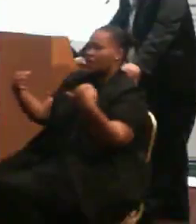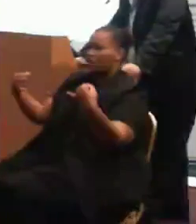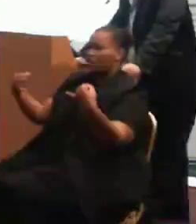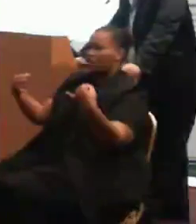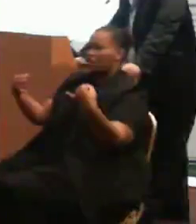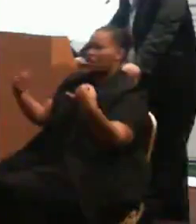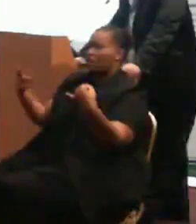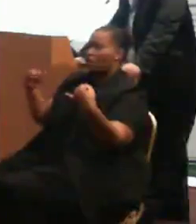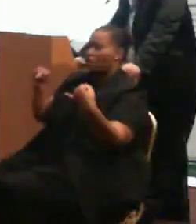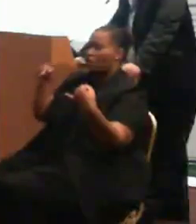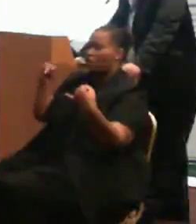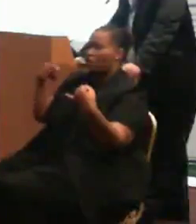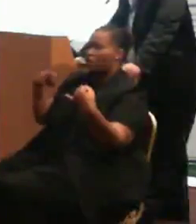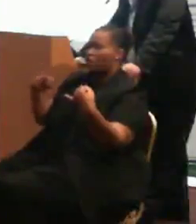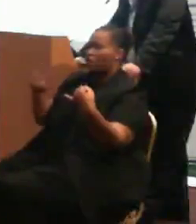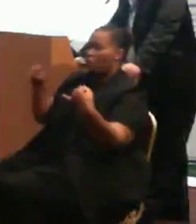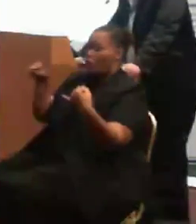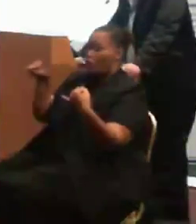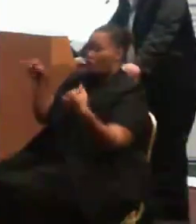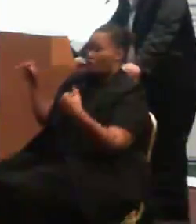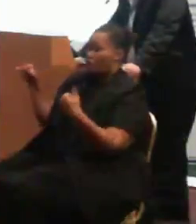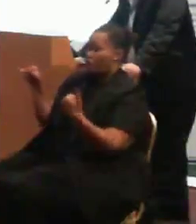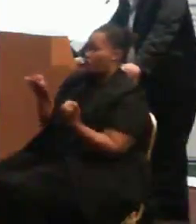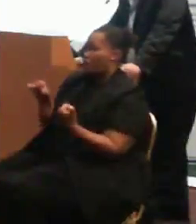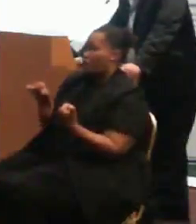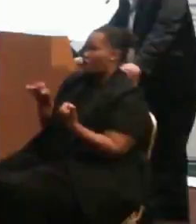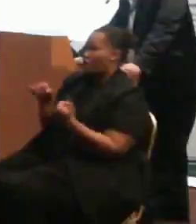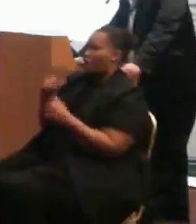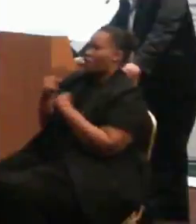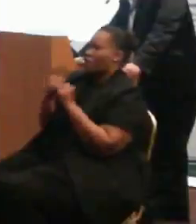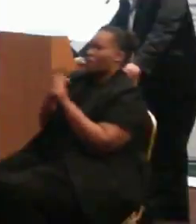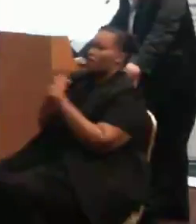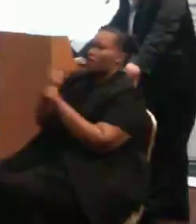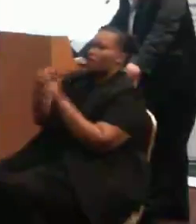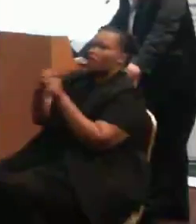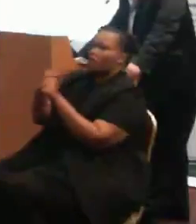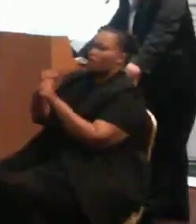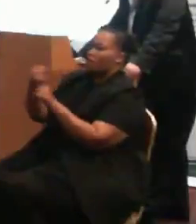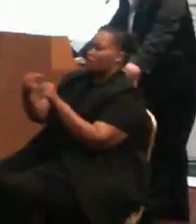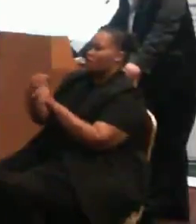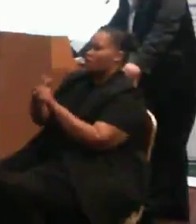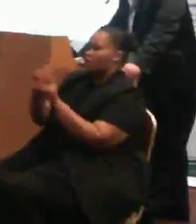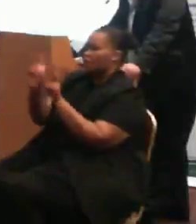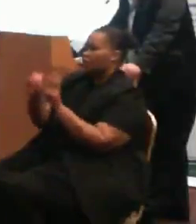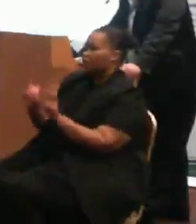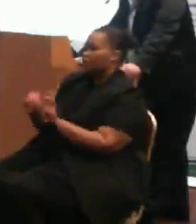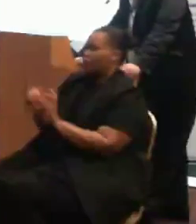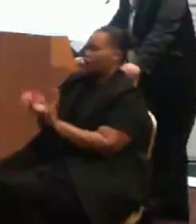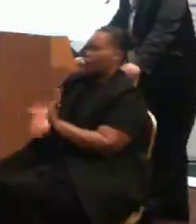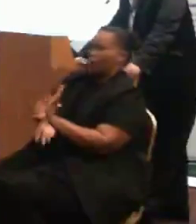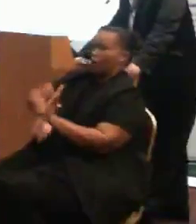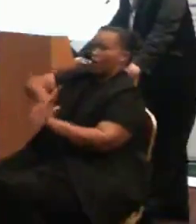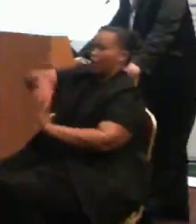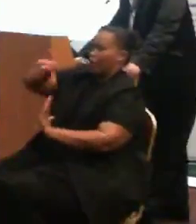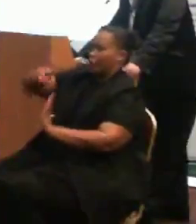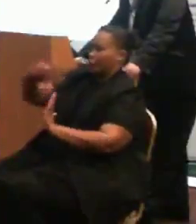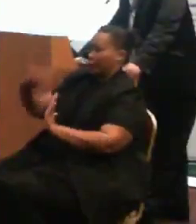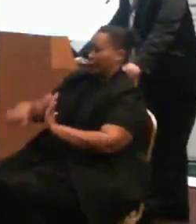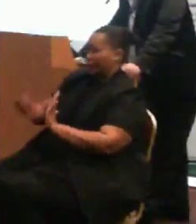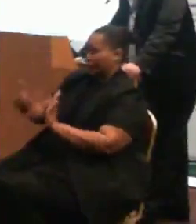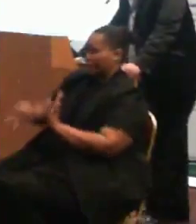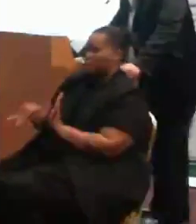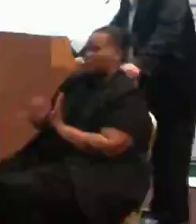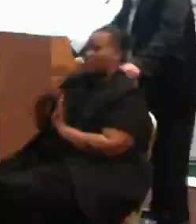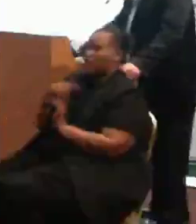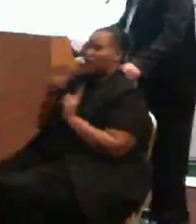the amortization charges. Year after year, Eskom comes with massive increases applications, and